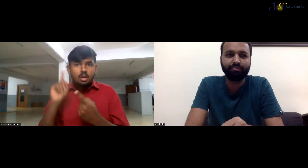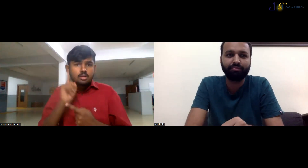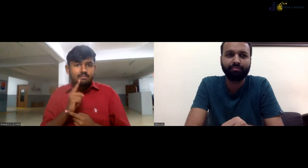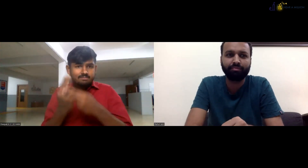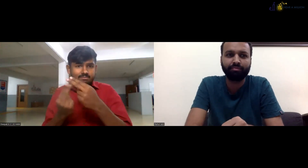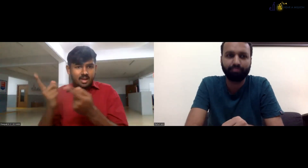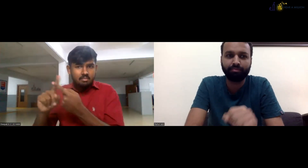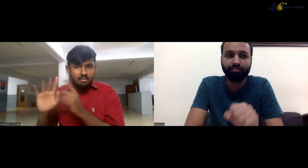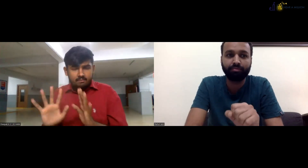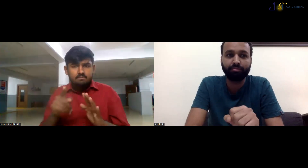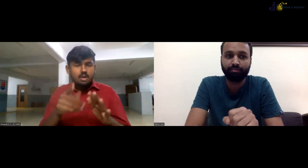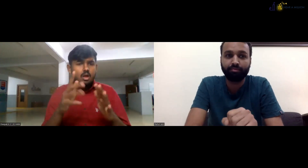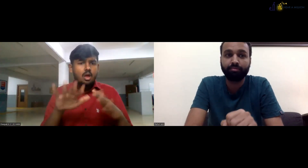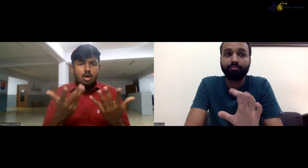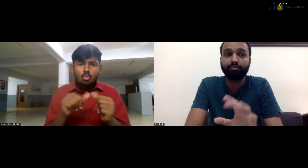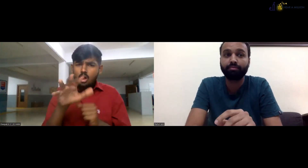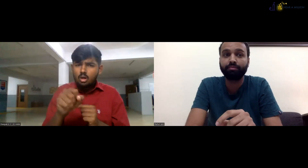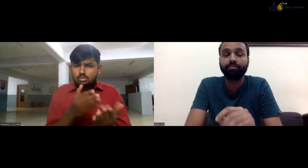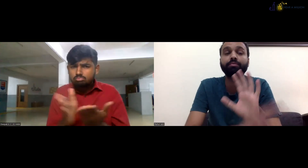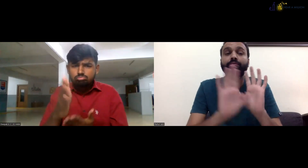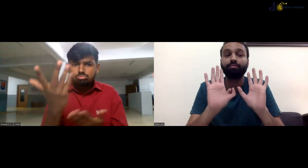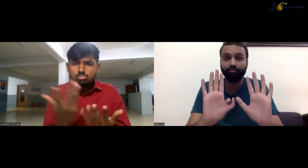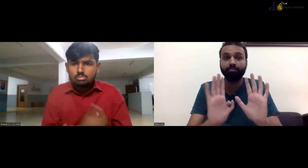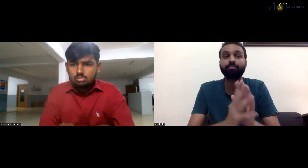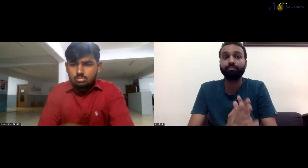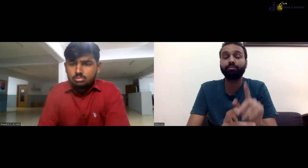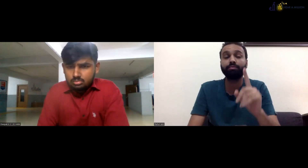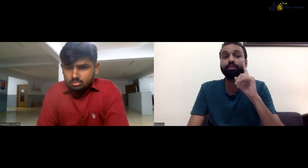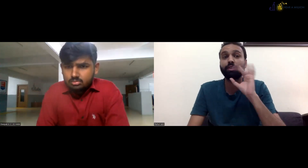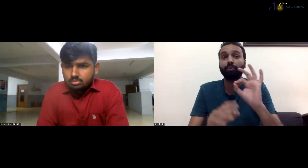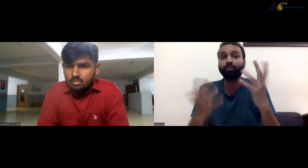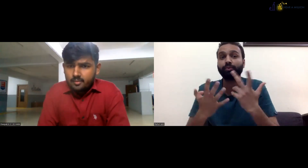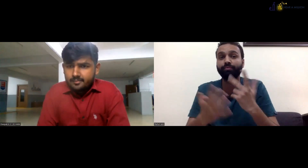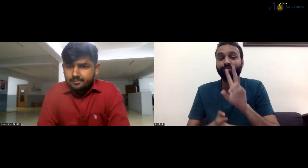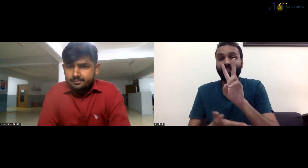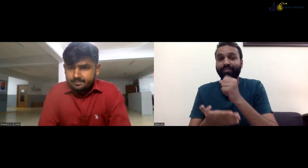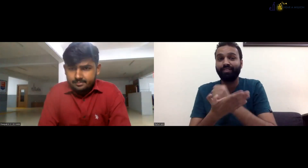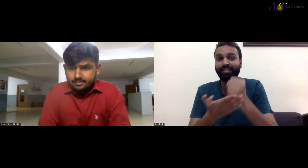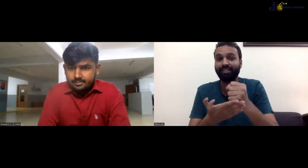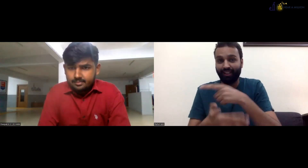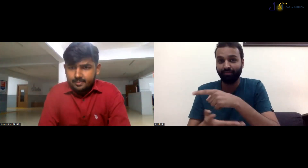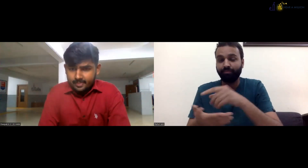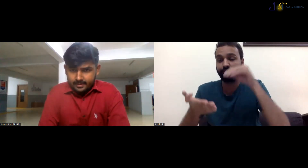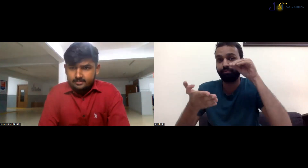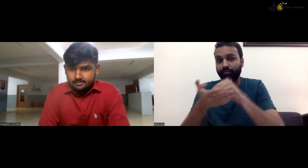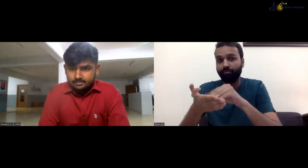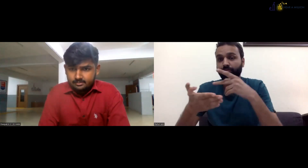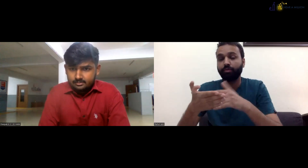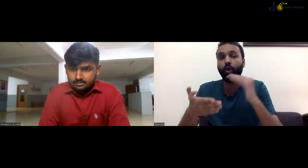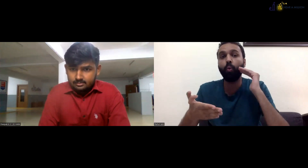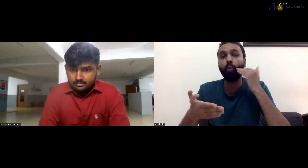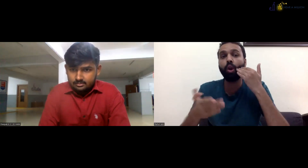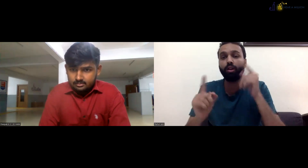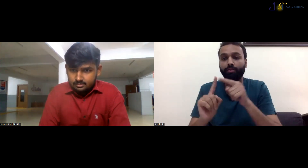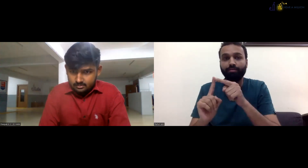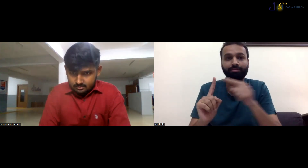they do that, they ask questions about the visa. So Deepak, I've heard deaf people facing issues. Rahul is saying that yes,